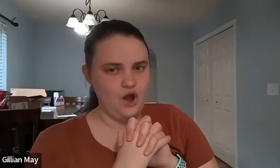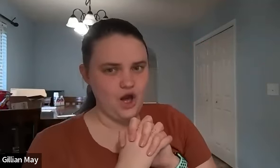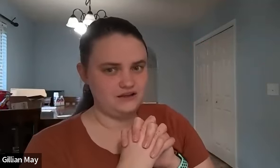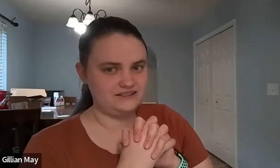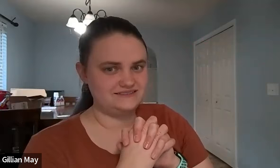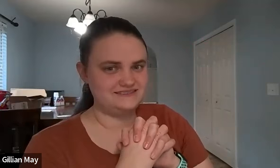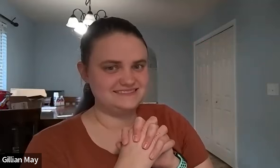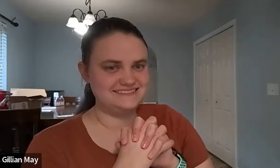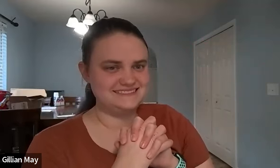frog,